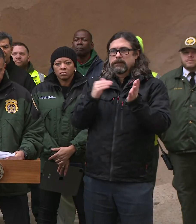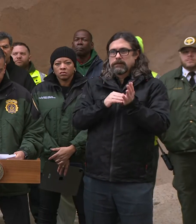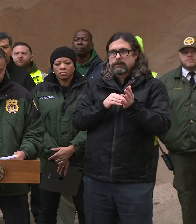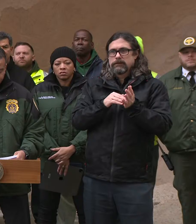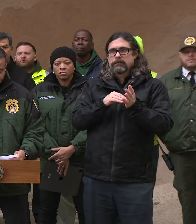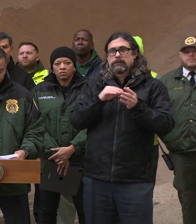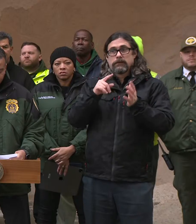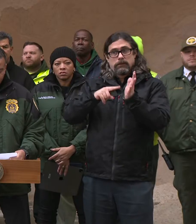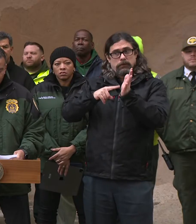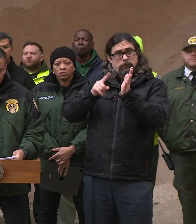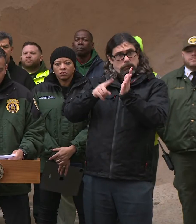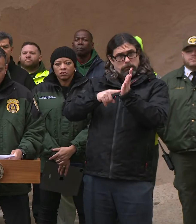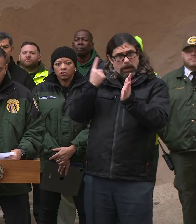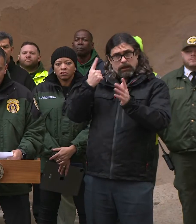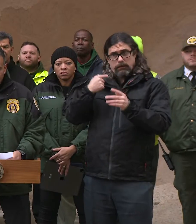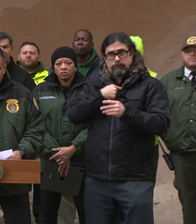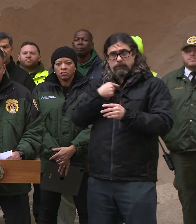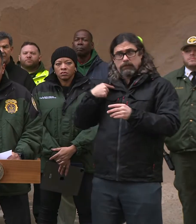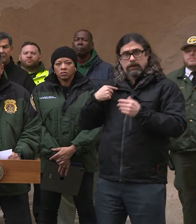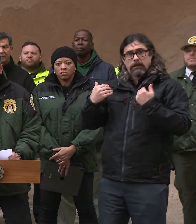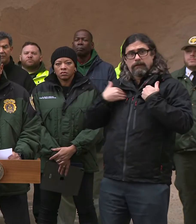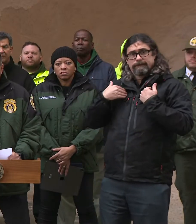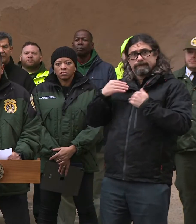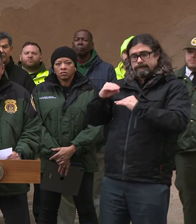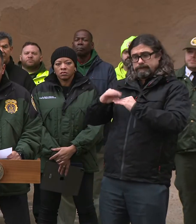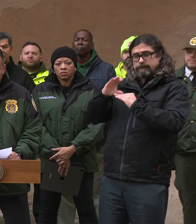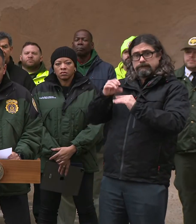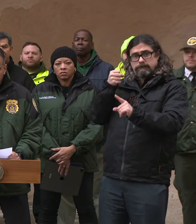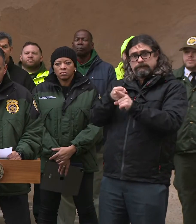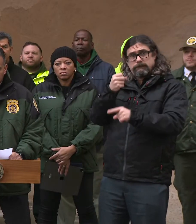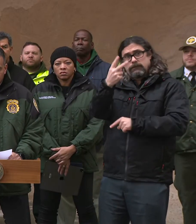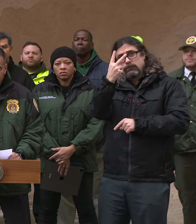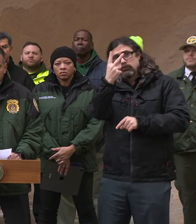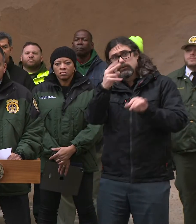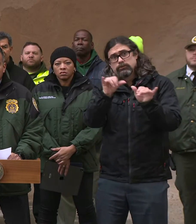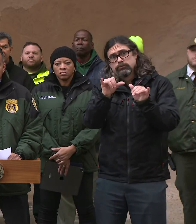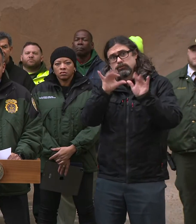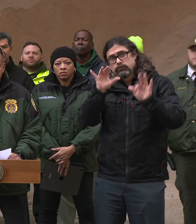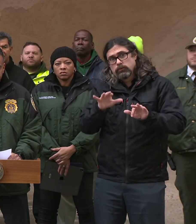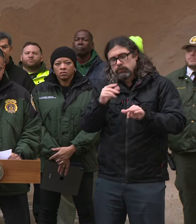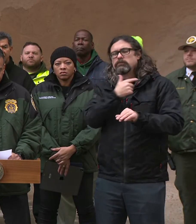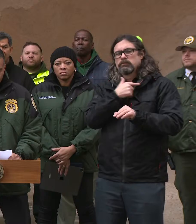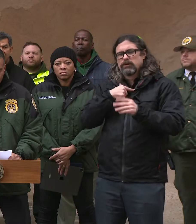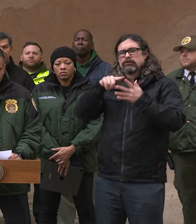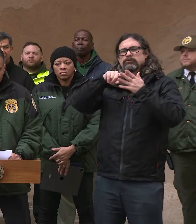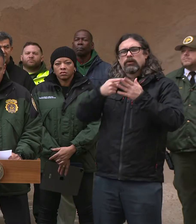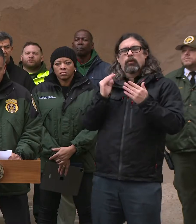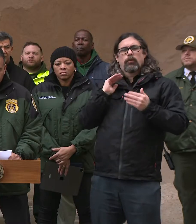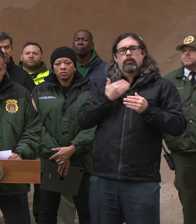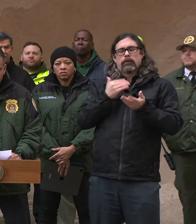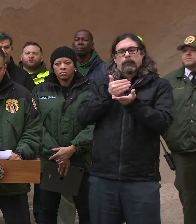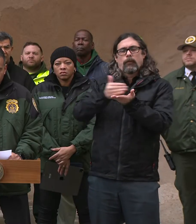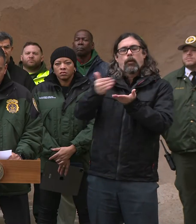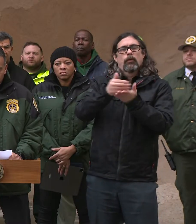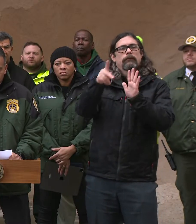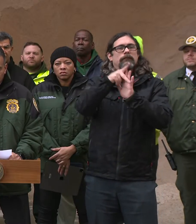nyc.gov/plownyc. We'll be out there doing our jobs, and there are 2 things New Yorkers can do to help us. First, please stay off the roads